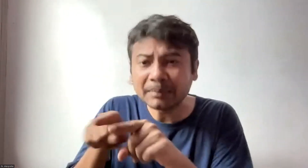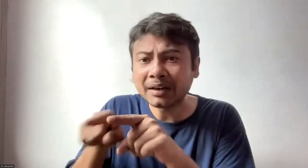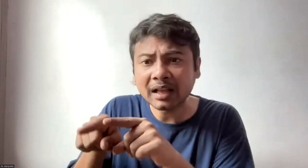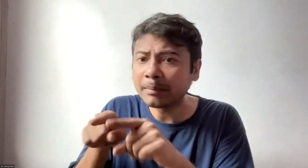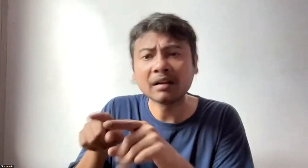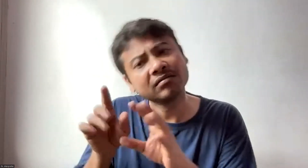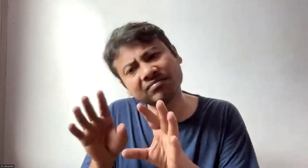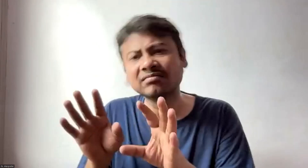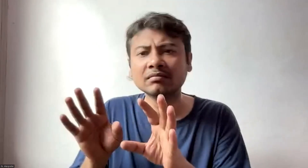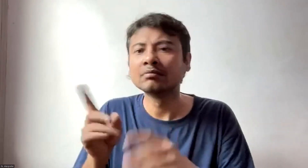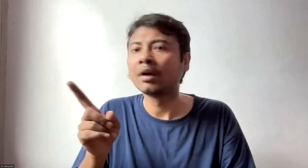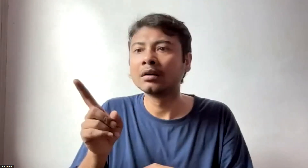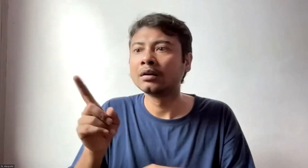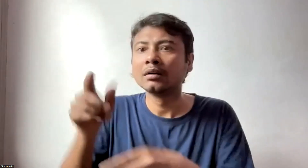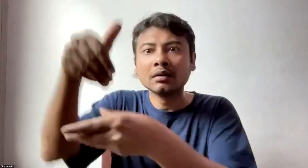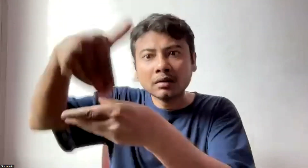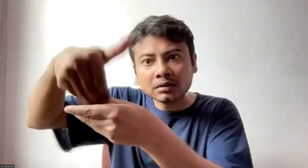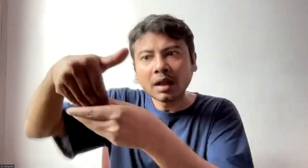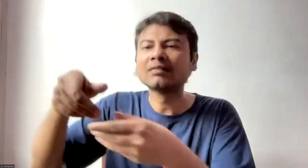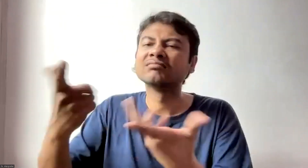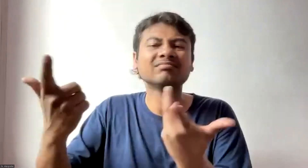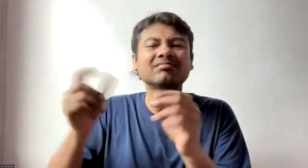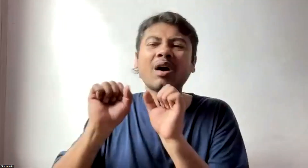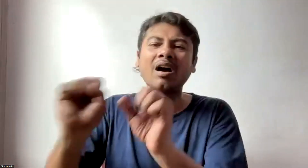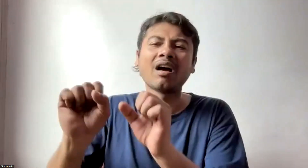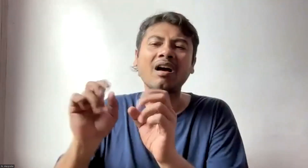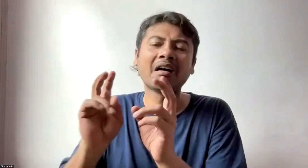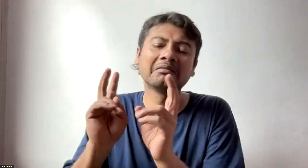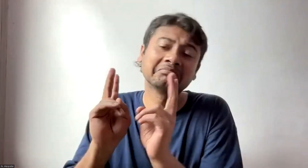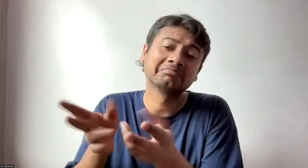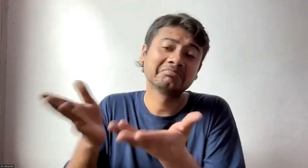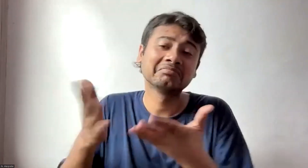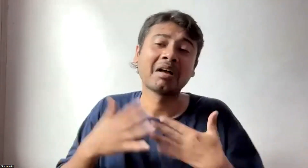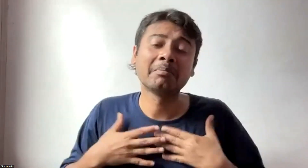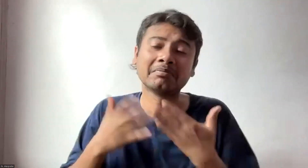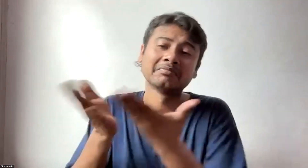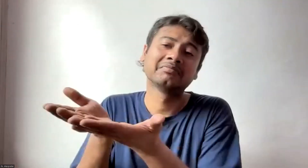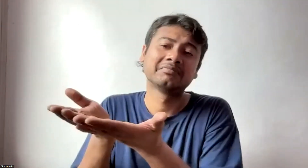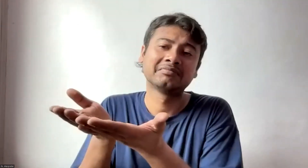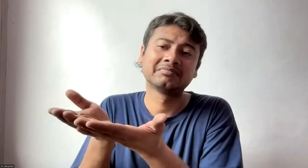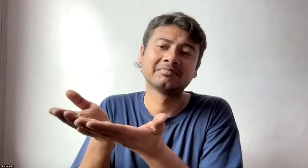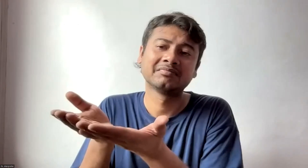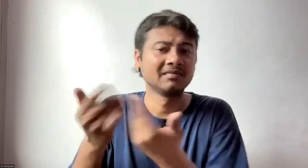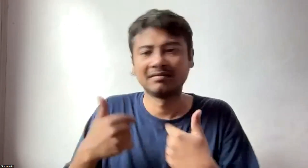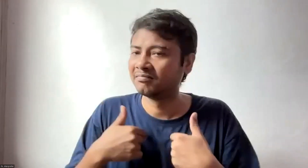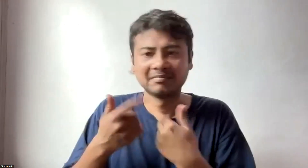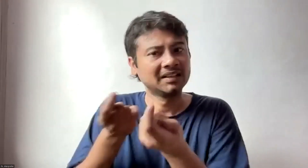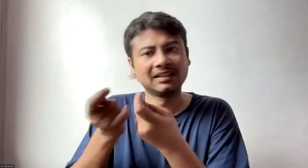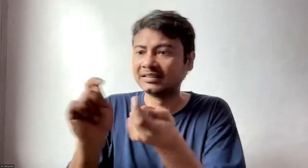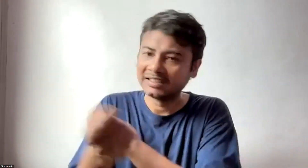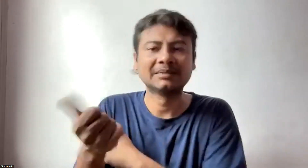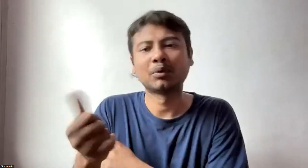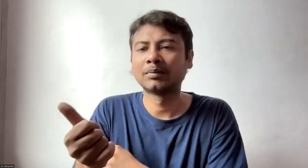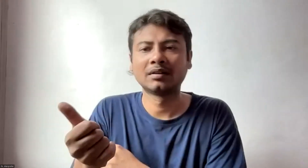to them. So the person whom you can change is yourself. And how are you going to change